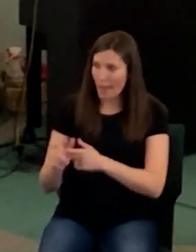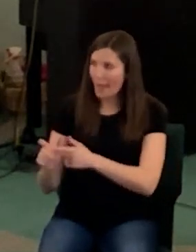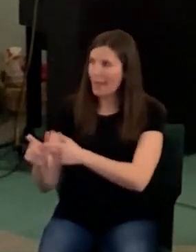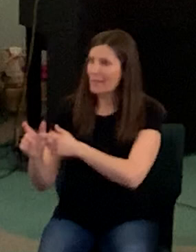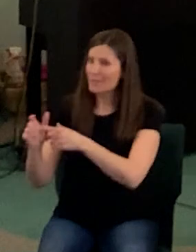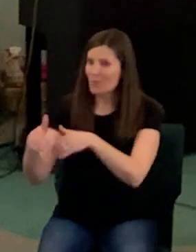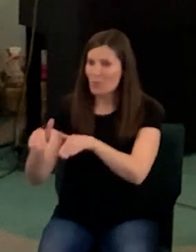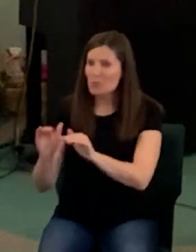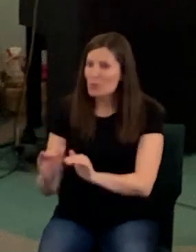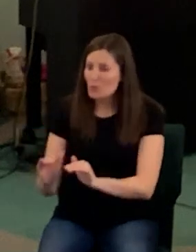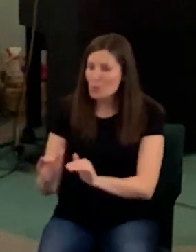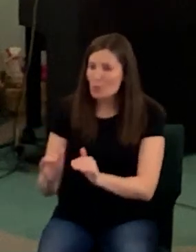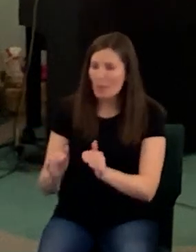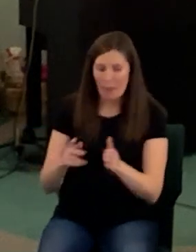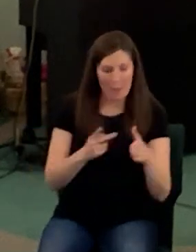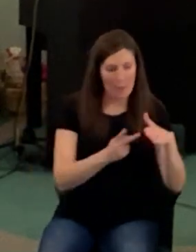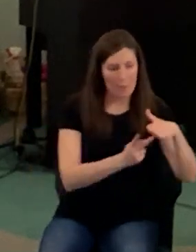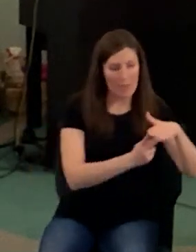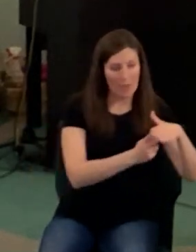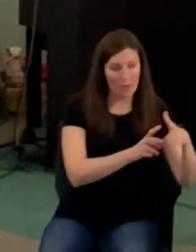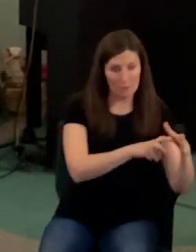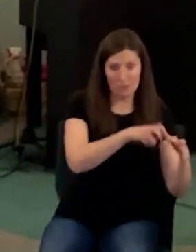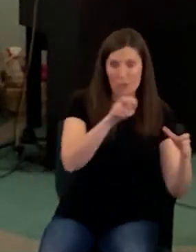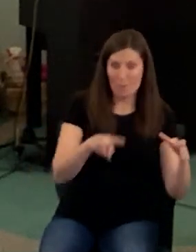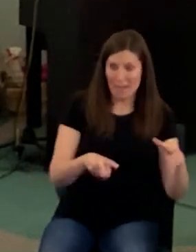tomb. We see Peter act that same way.